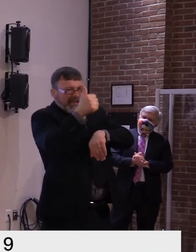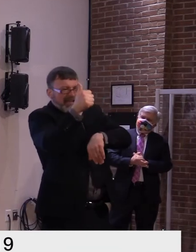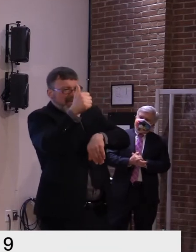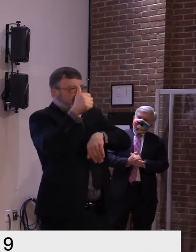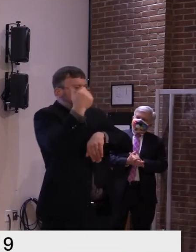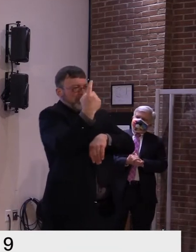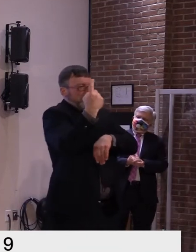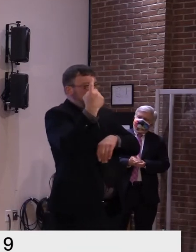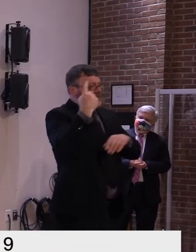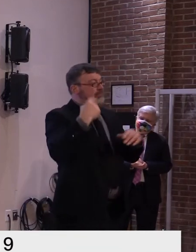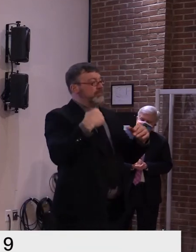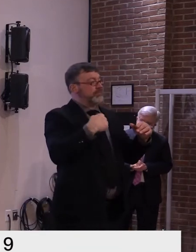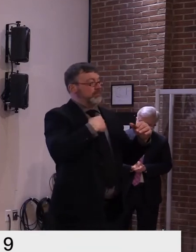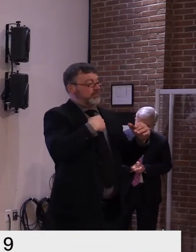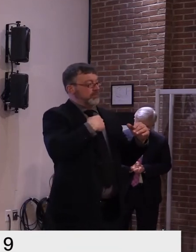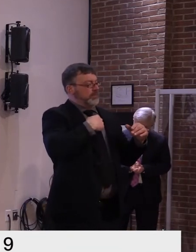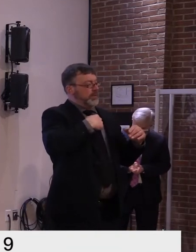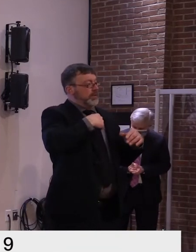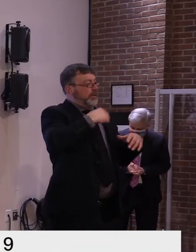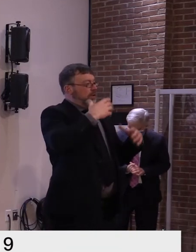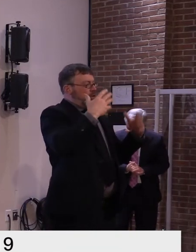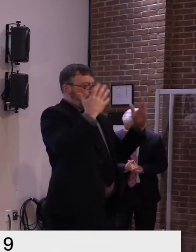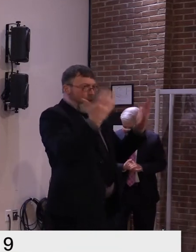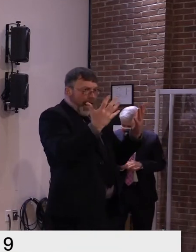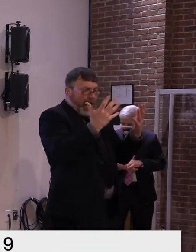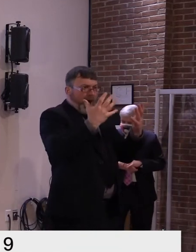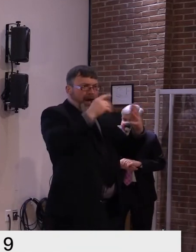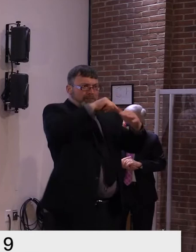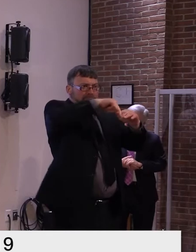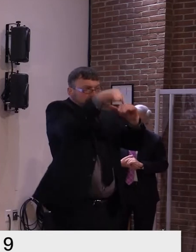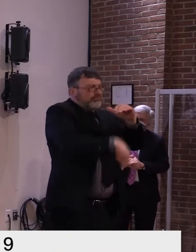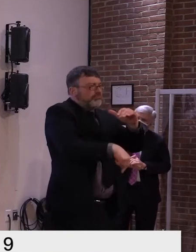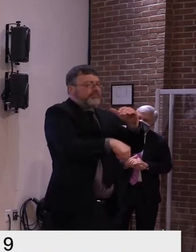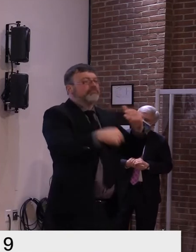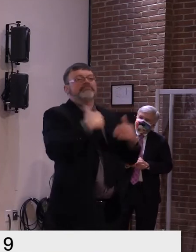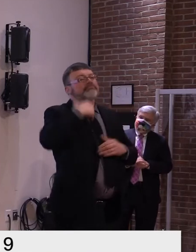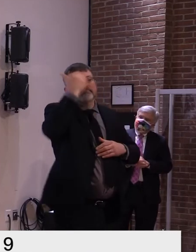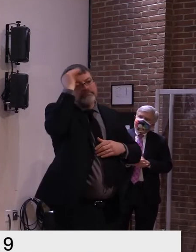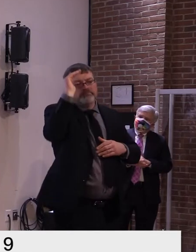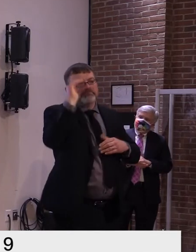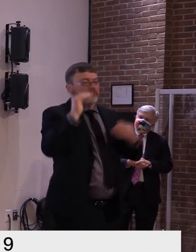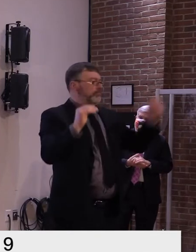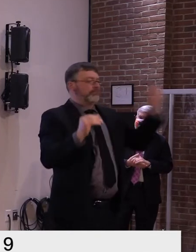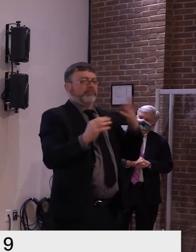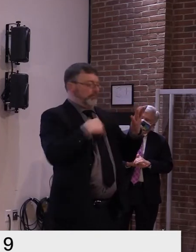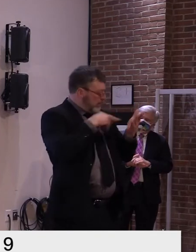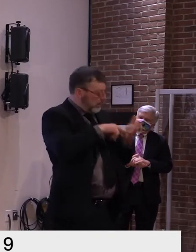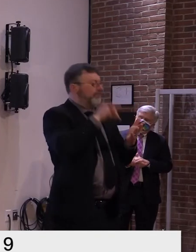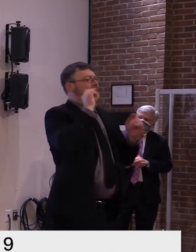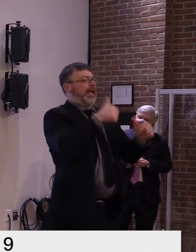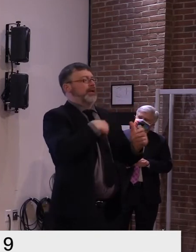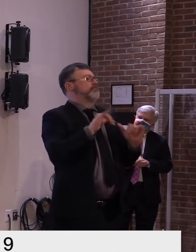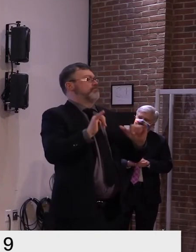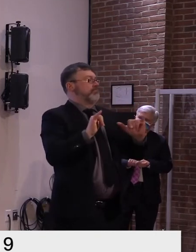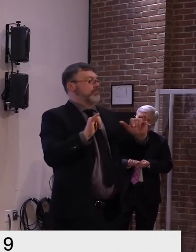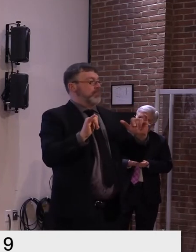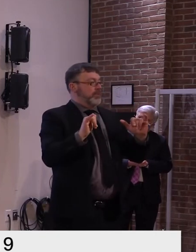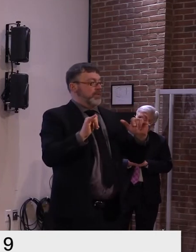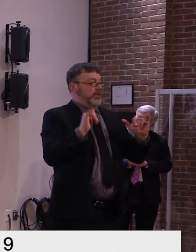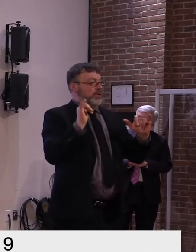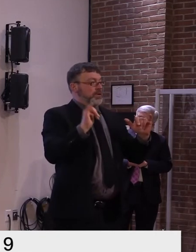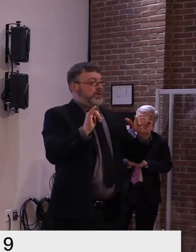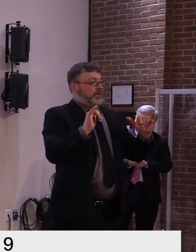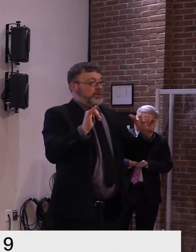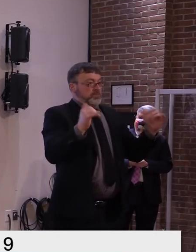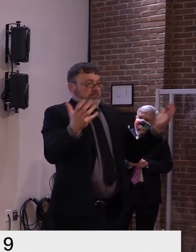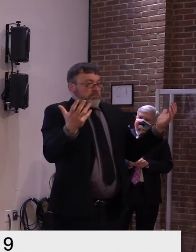of the details yet, fleshing out of the details. But what you said is essentially what I know, that there will be more